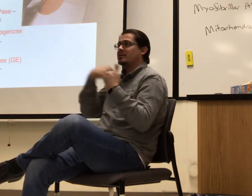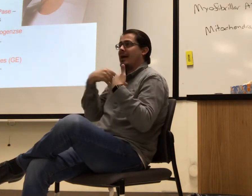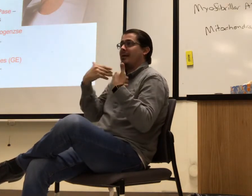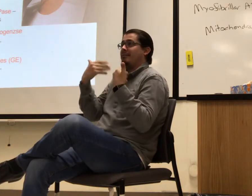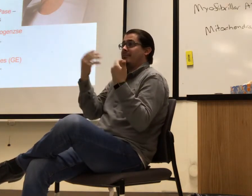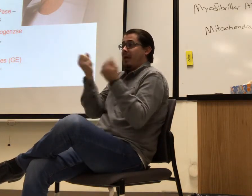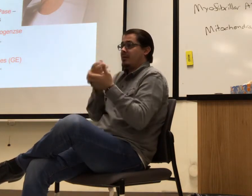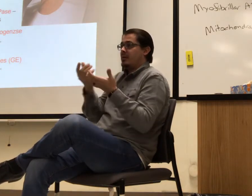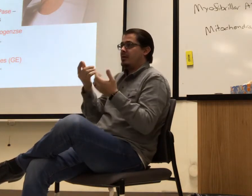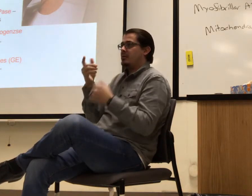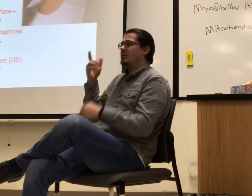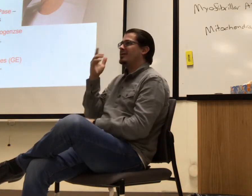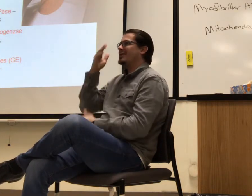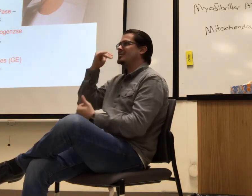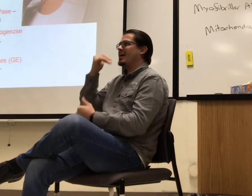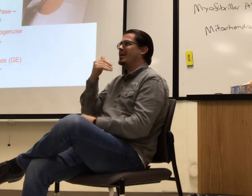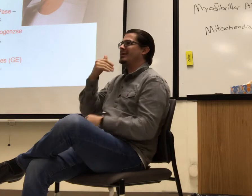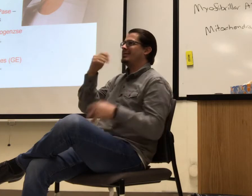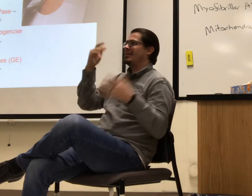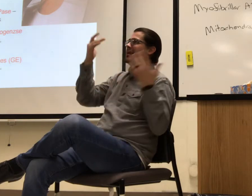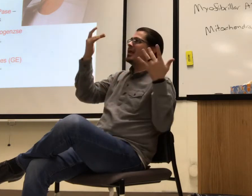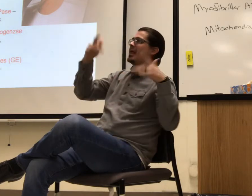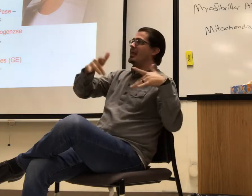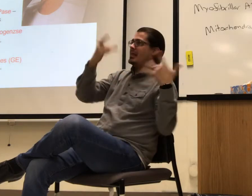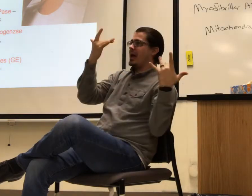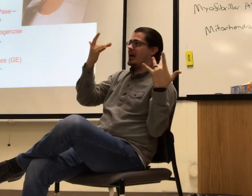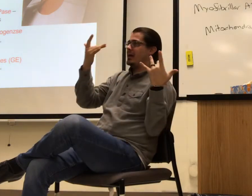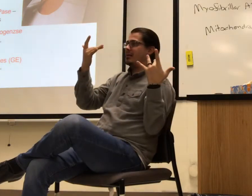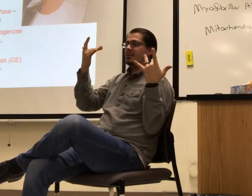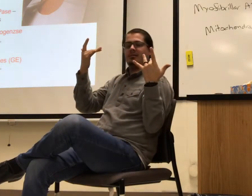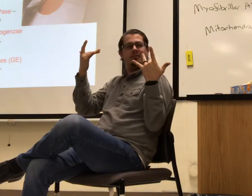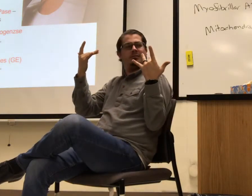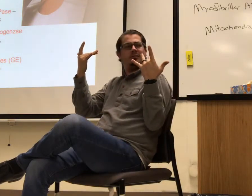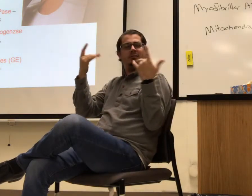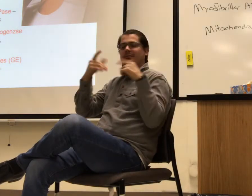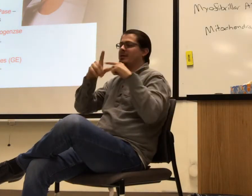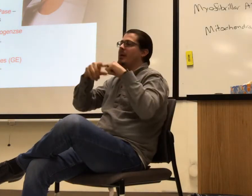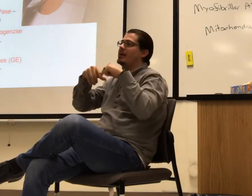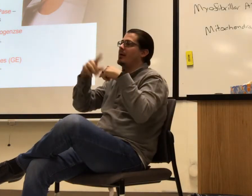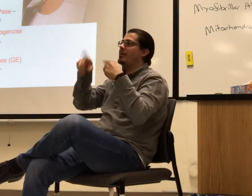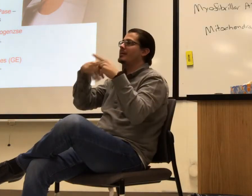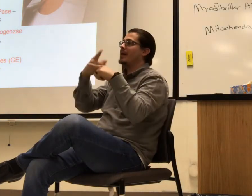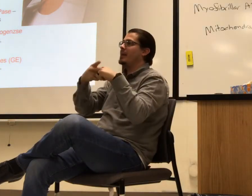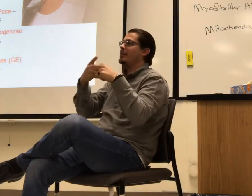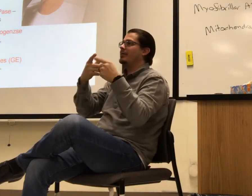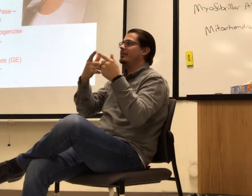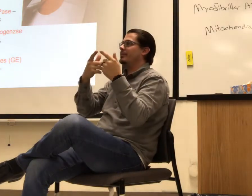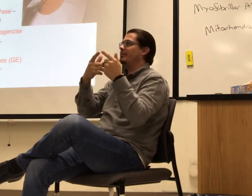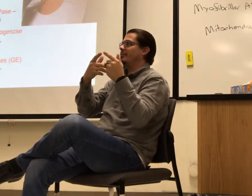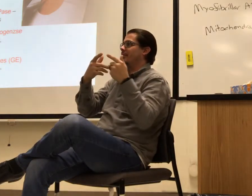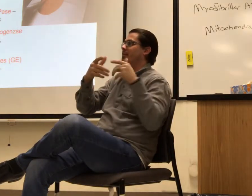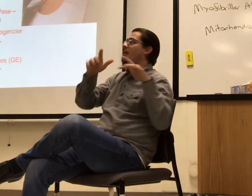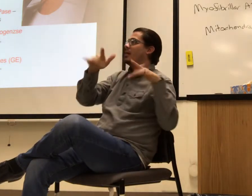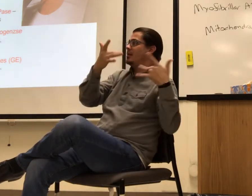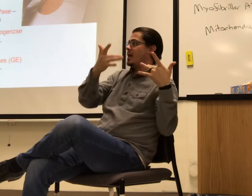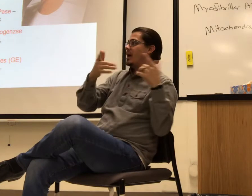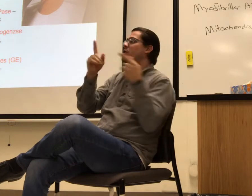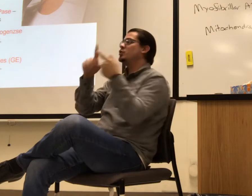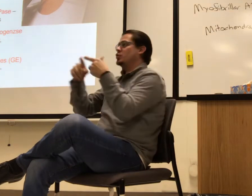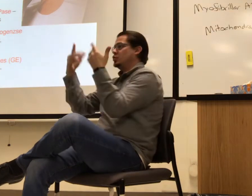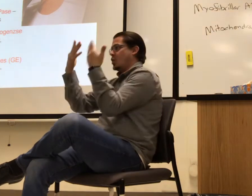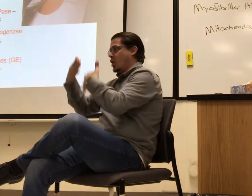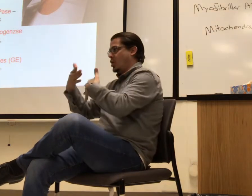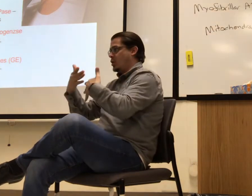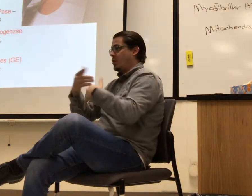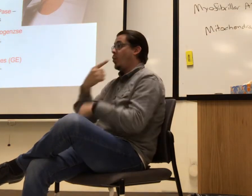kind of light, dark, light for the 1s, and the dark, light, dark, well, you know, depending on what it is, right? There's a lot of pictures in your